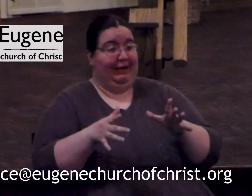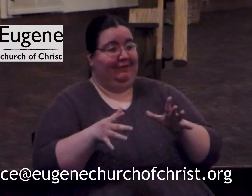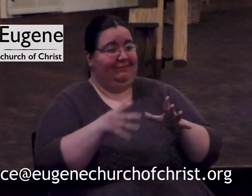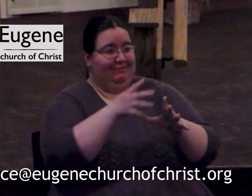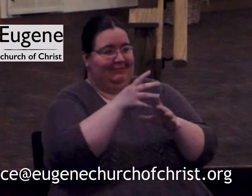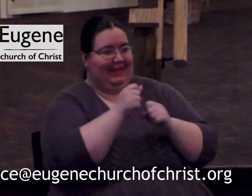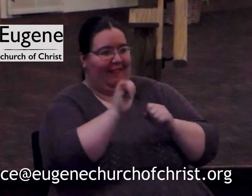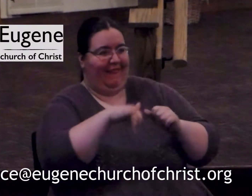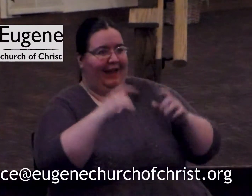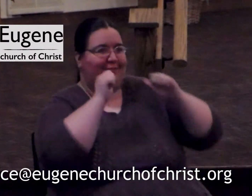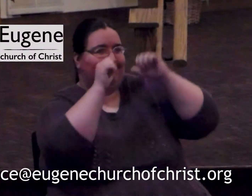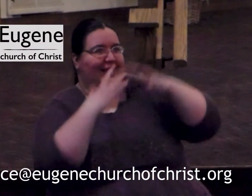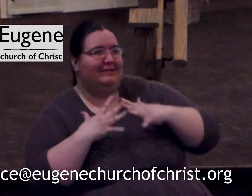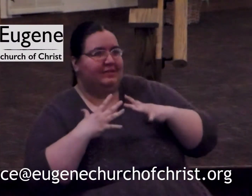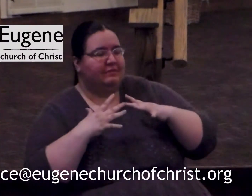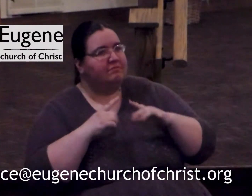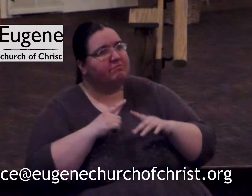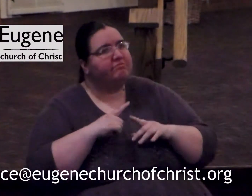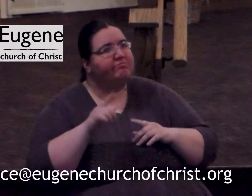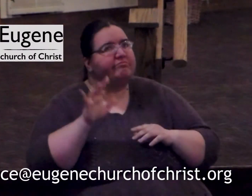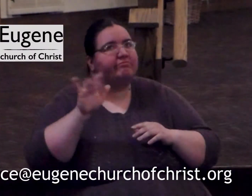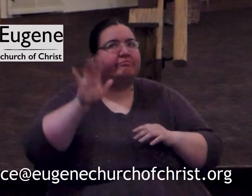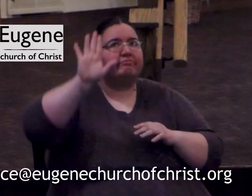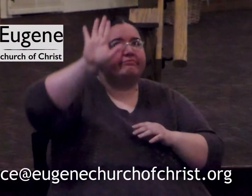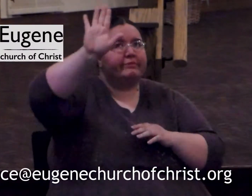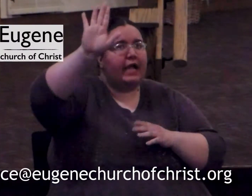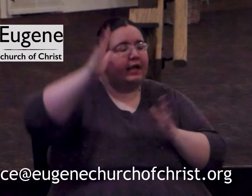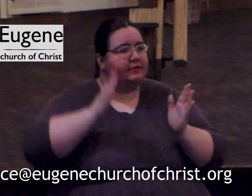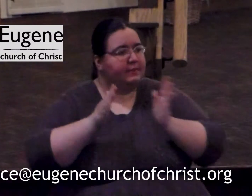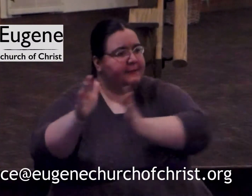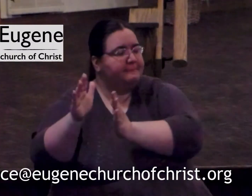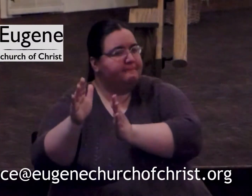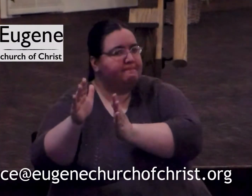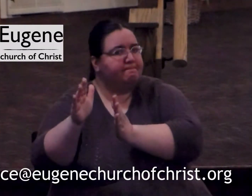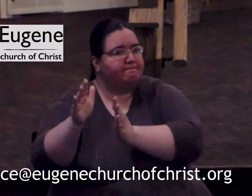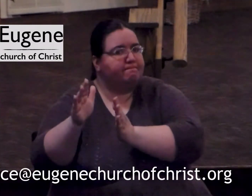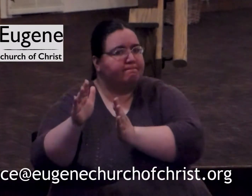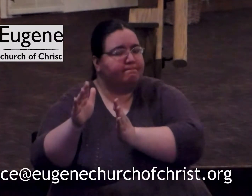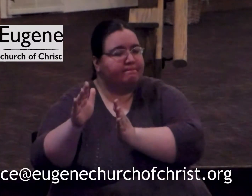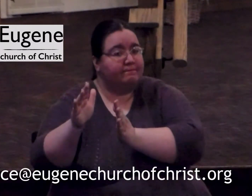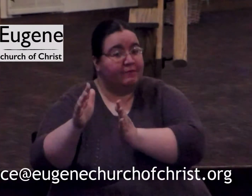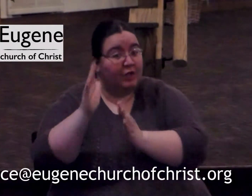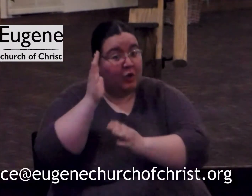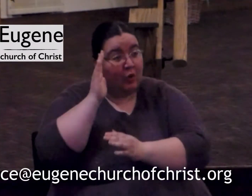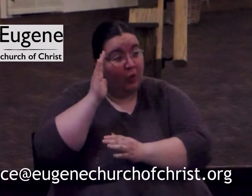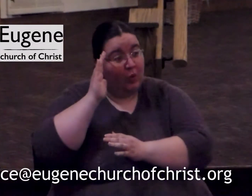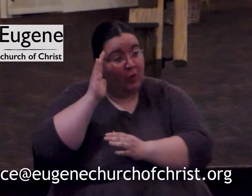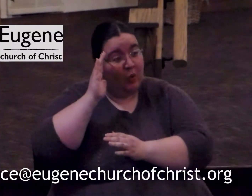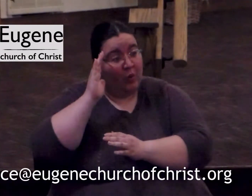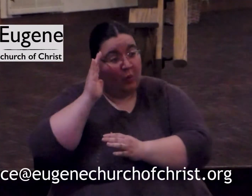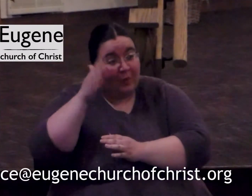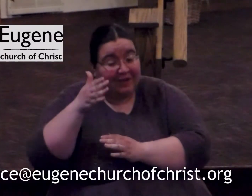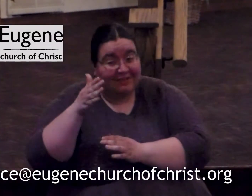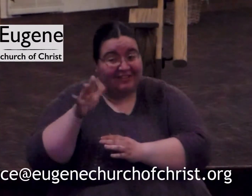But that is the path God took them down. And will their lives be blessed as a result of that?